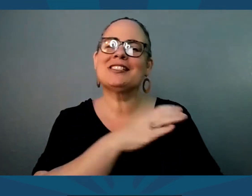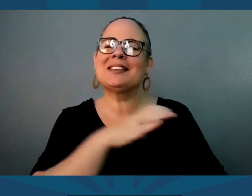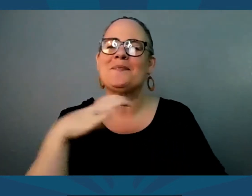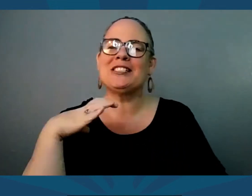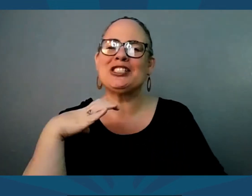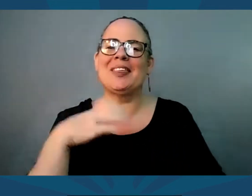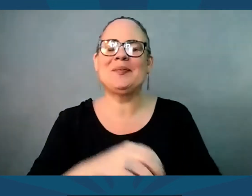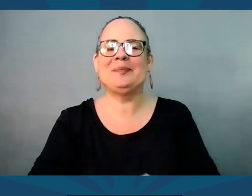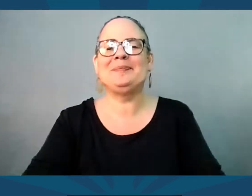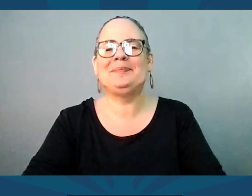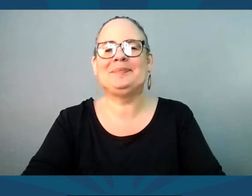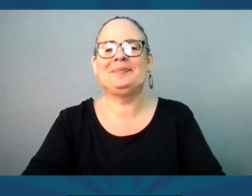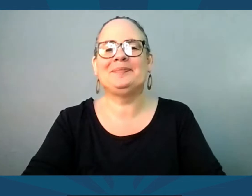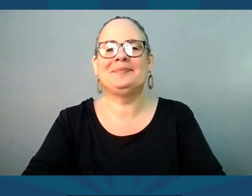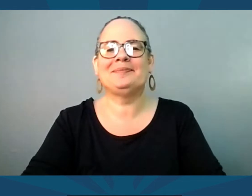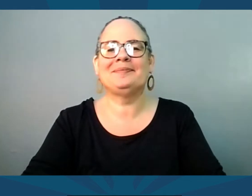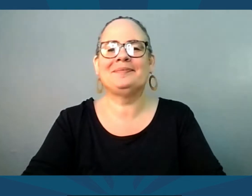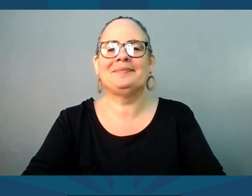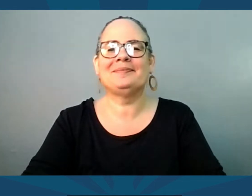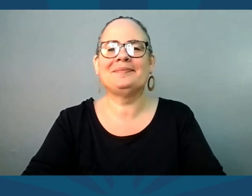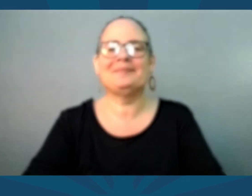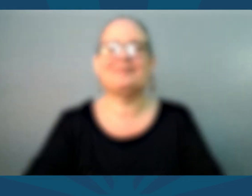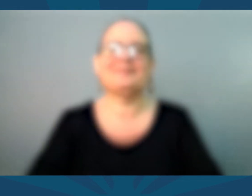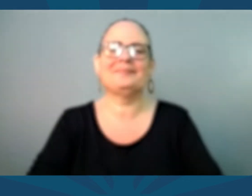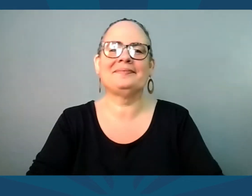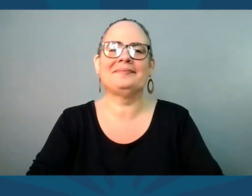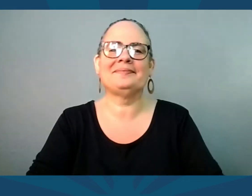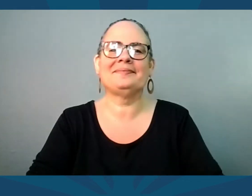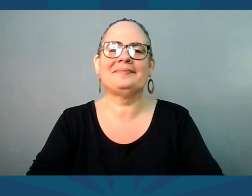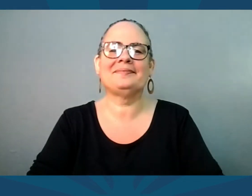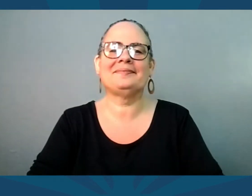Arizona Citizens Clean Elections Commission.